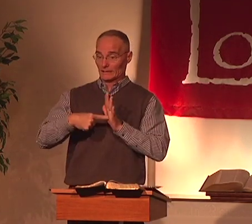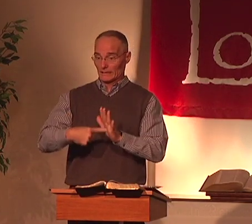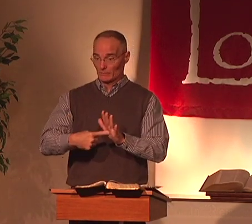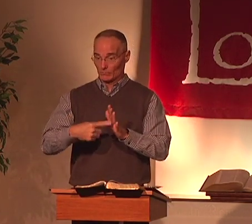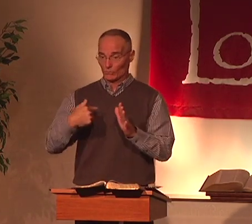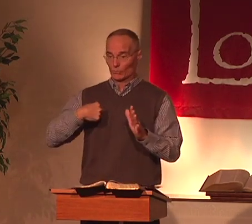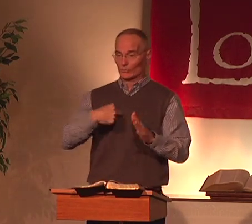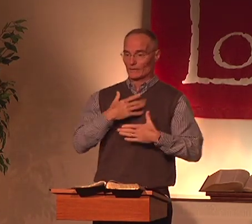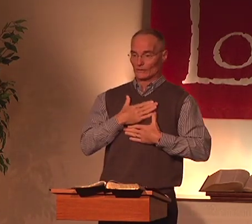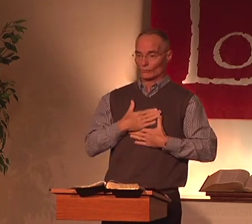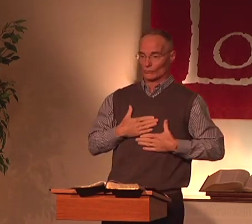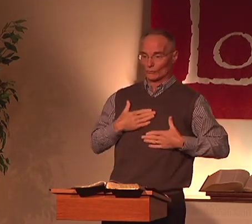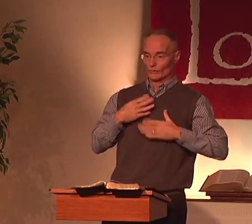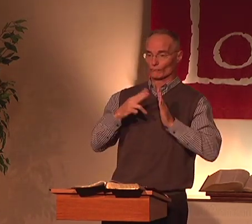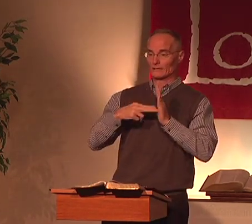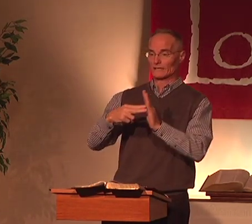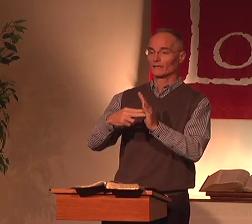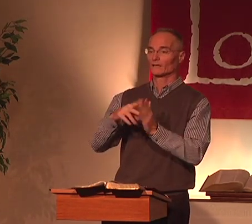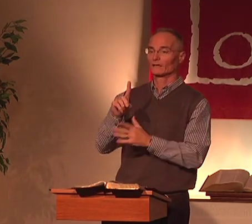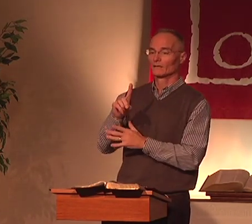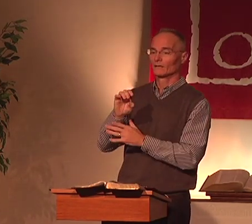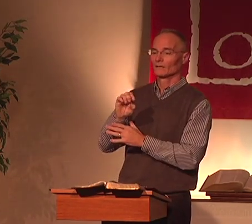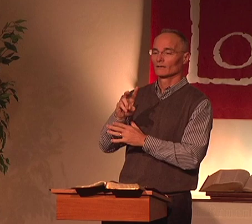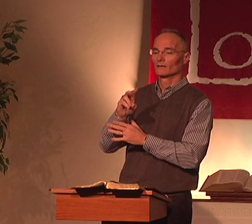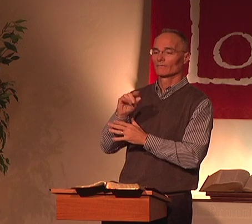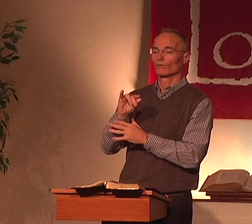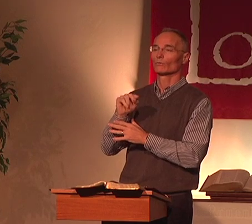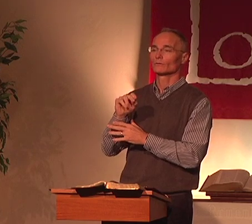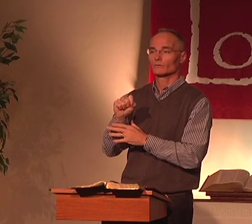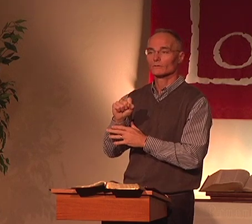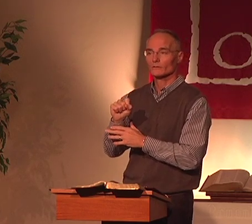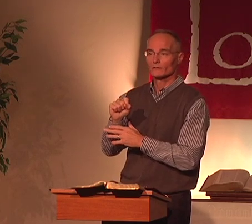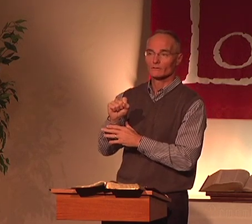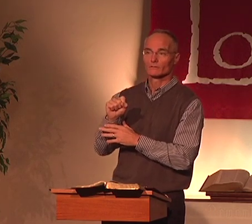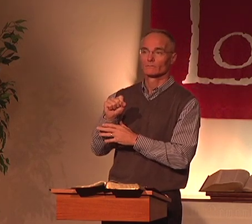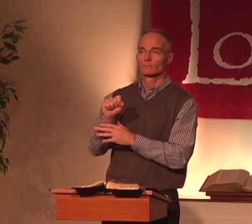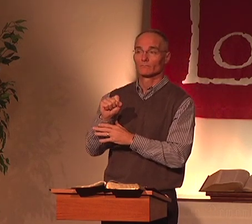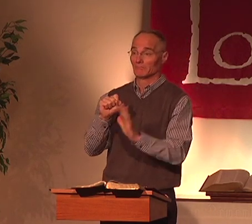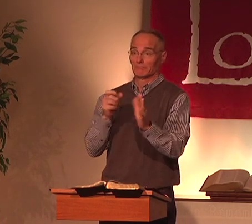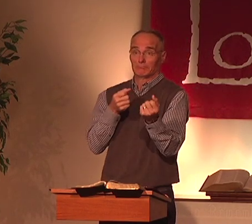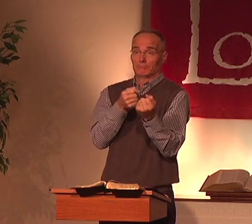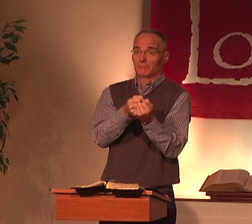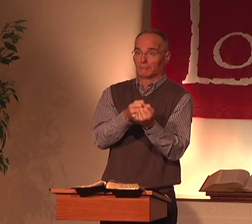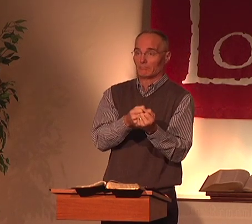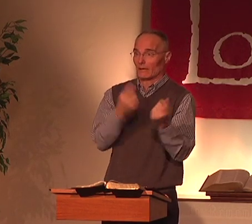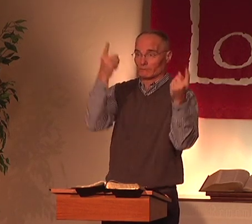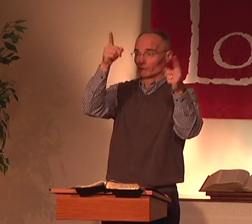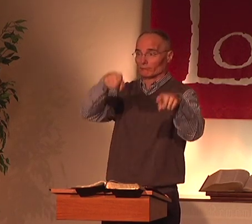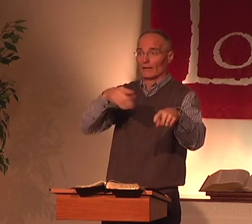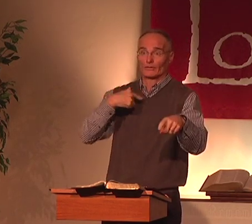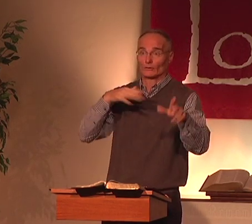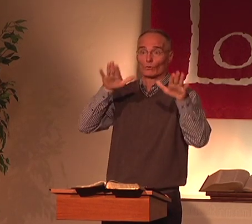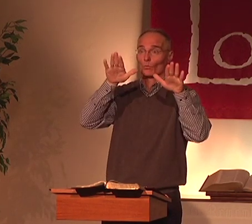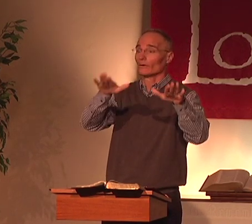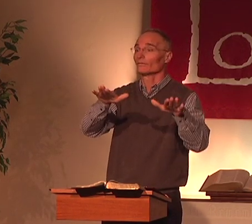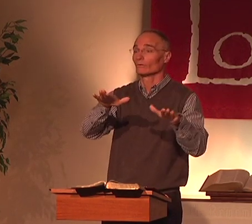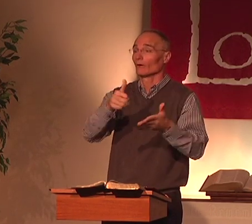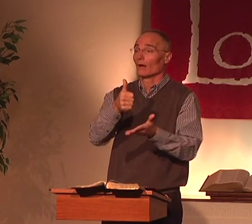I know For example We enjoy Reading Devotions And I support that I agree with that I think